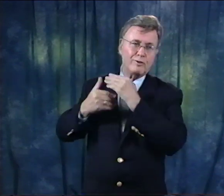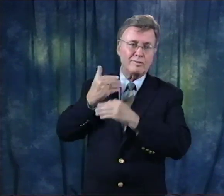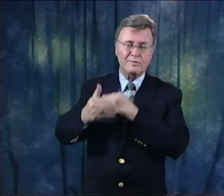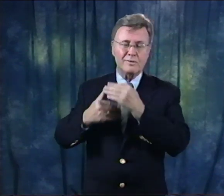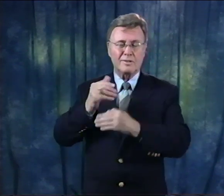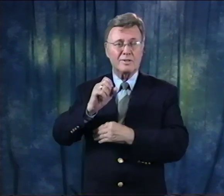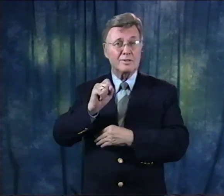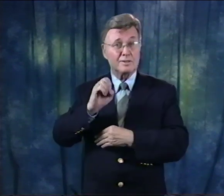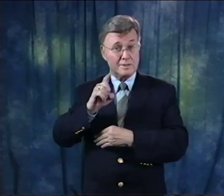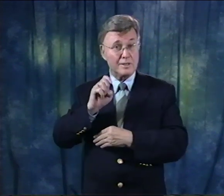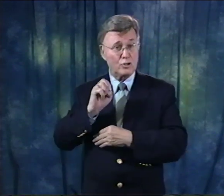the traditional Seder.